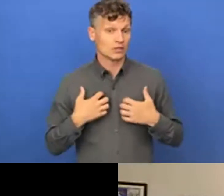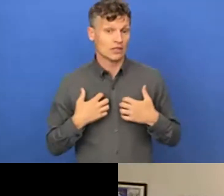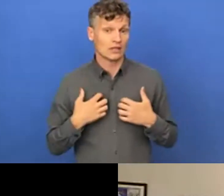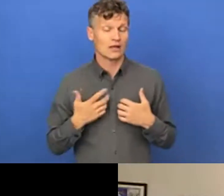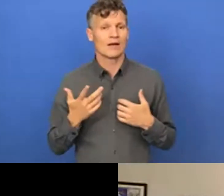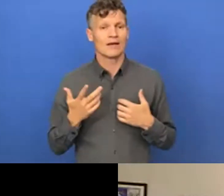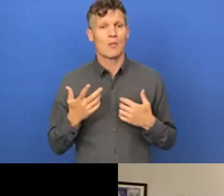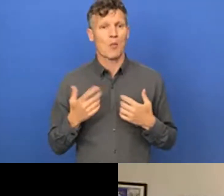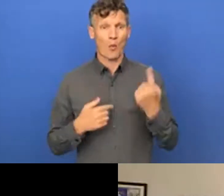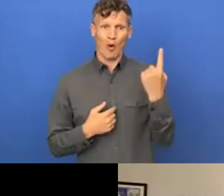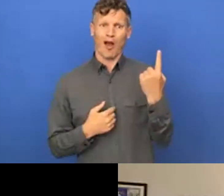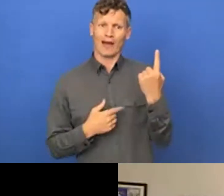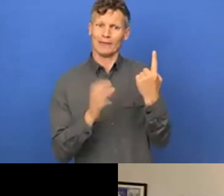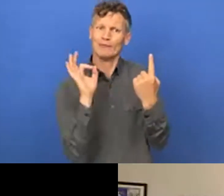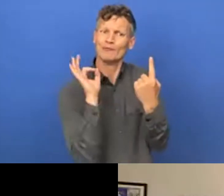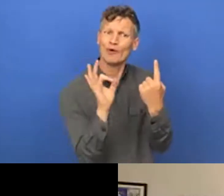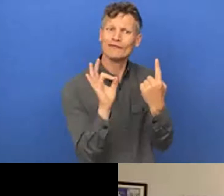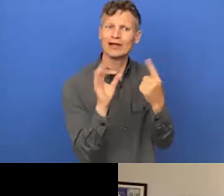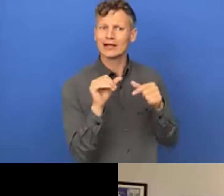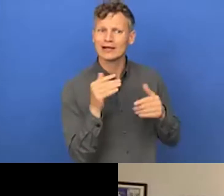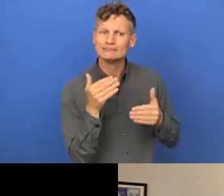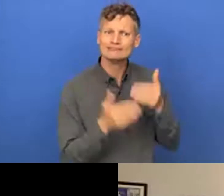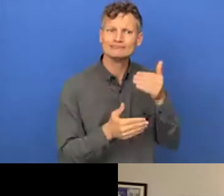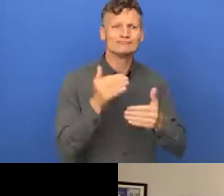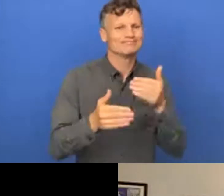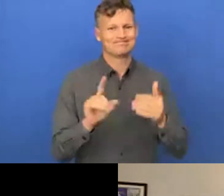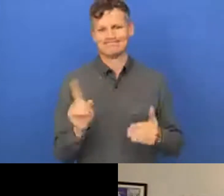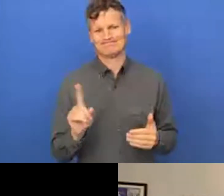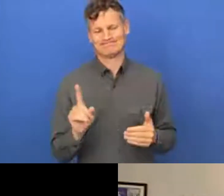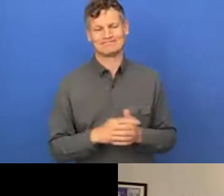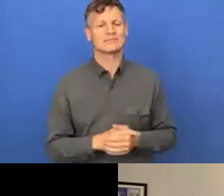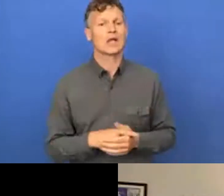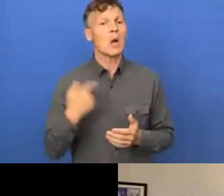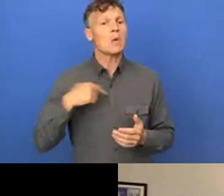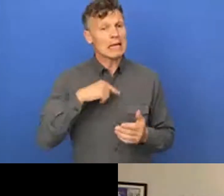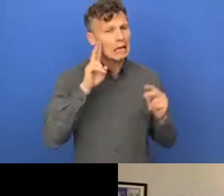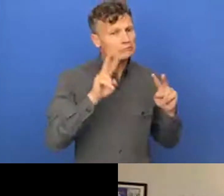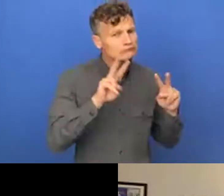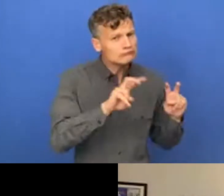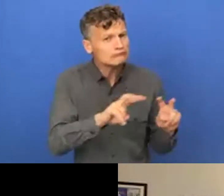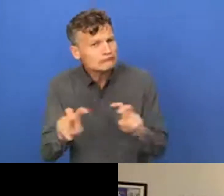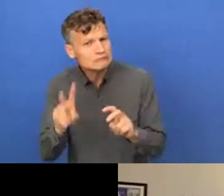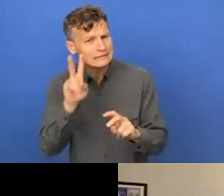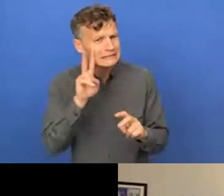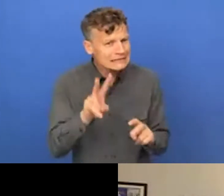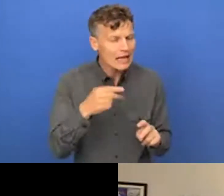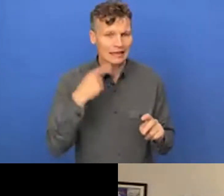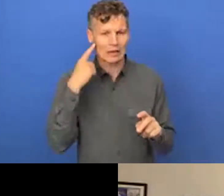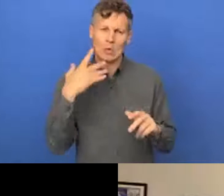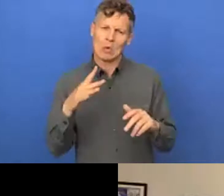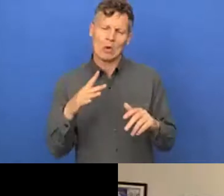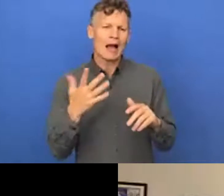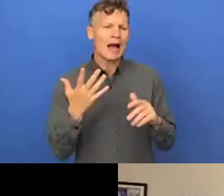up in the conversations that we had and in the literature are that it's essential that it be gender sensitive.